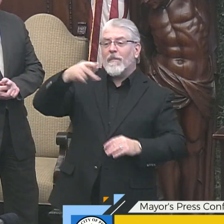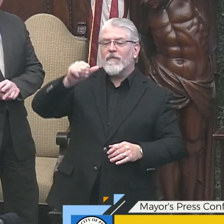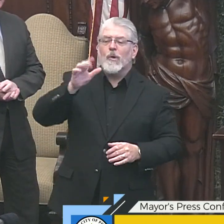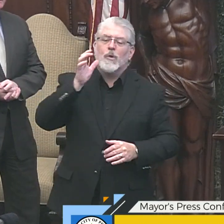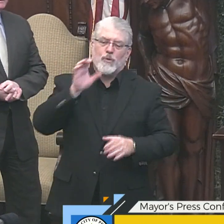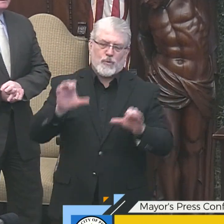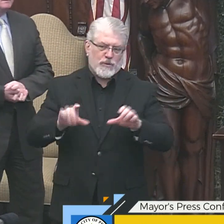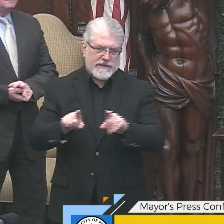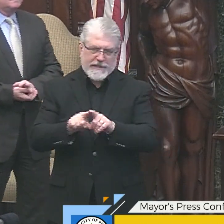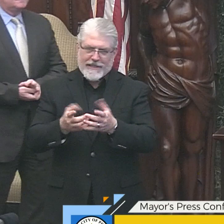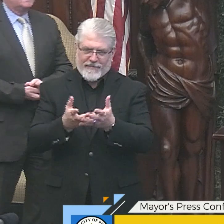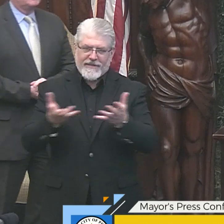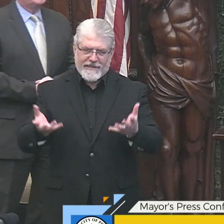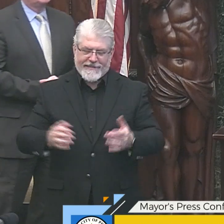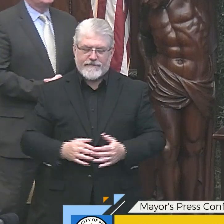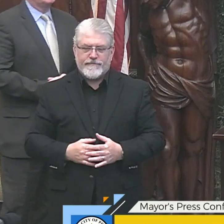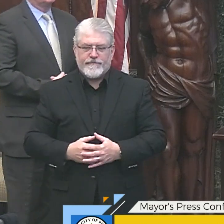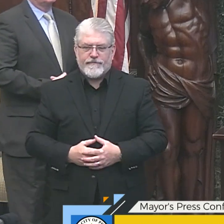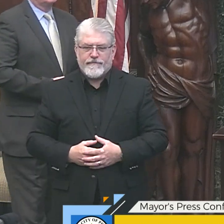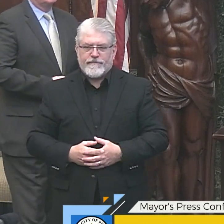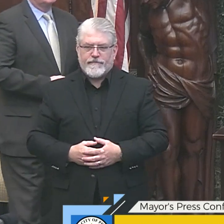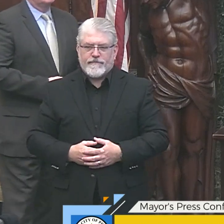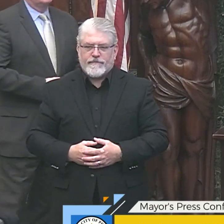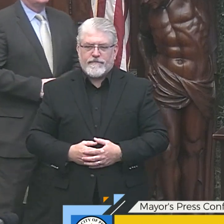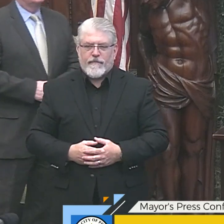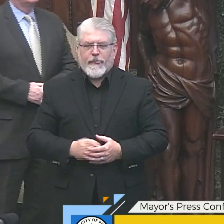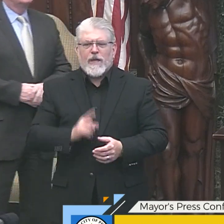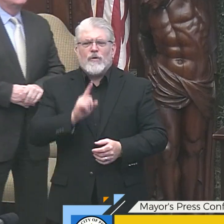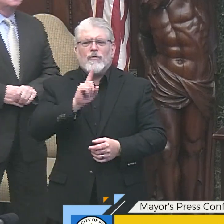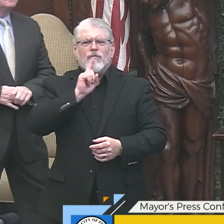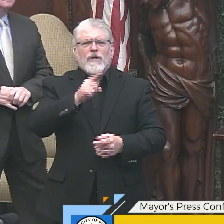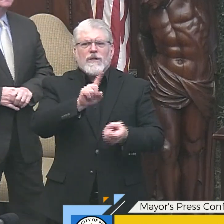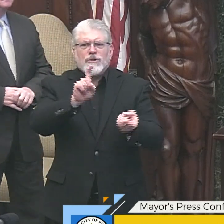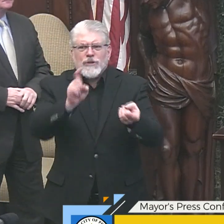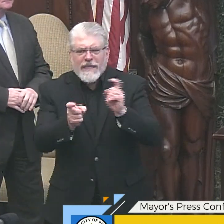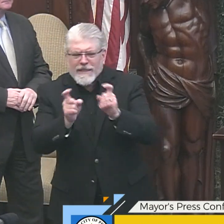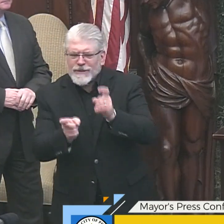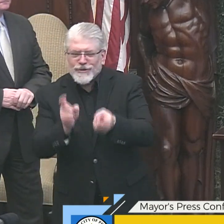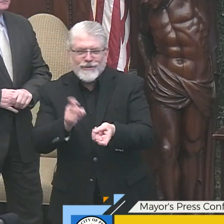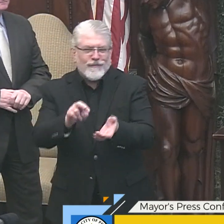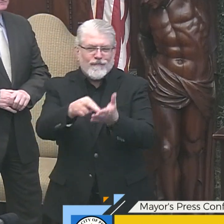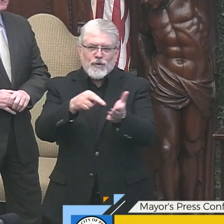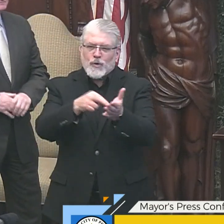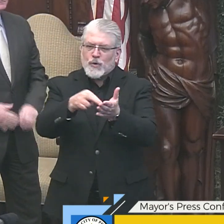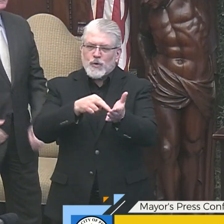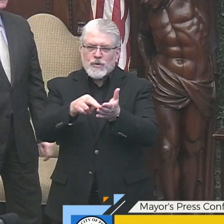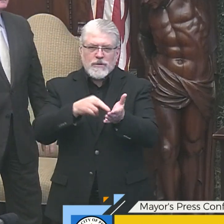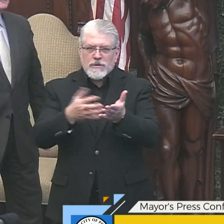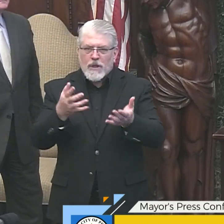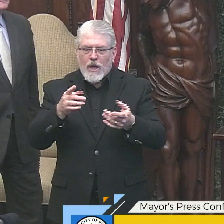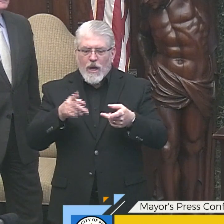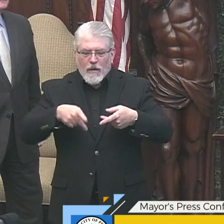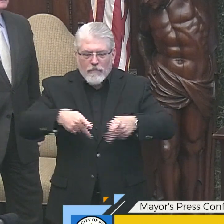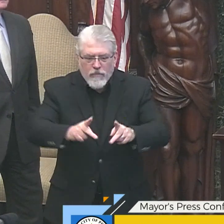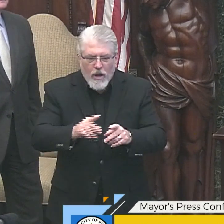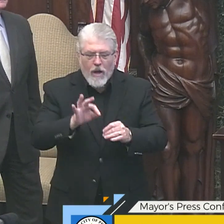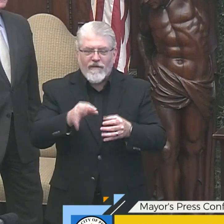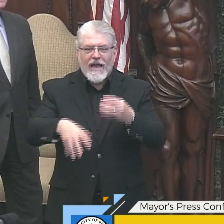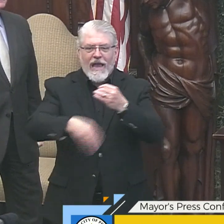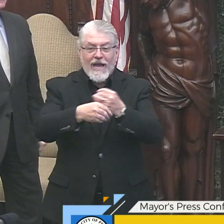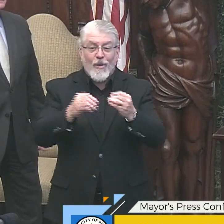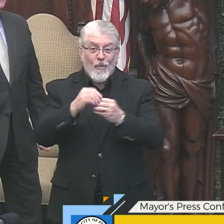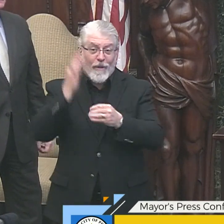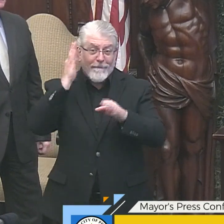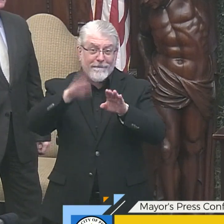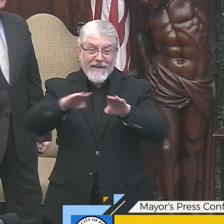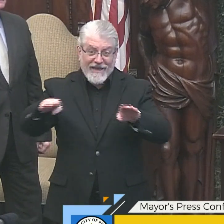changes that essentially increase the total bed capacity. But the other point is that there's a number of licensed beds in the city of Philadelphia. Then